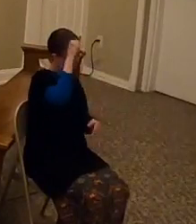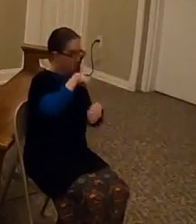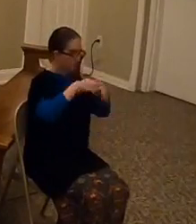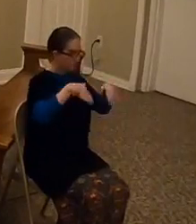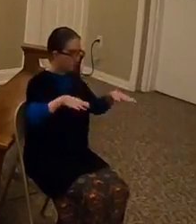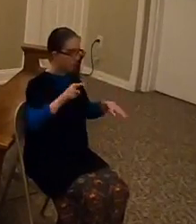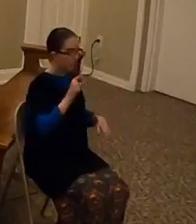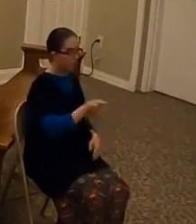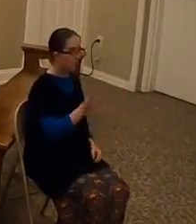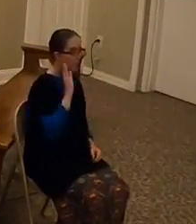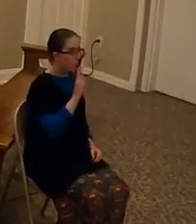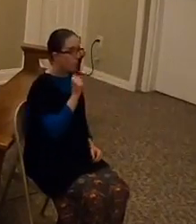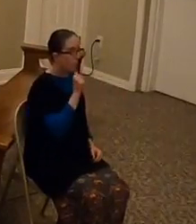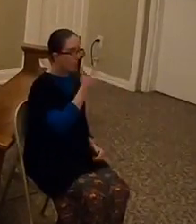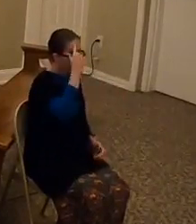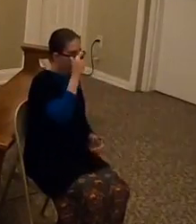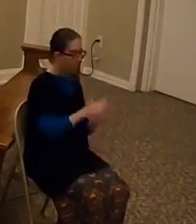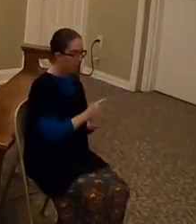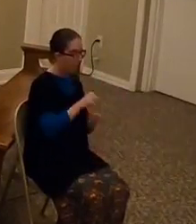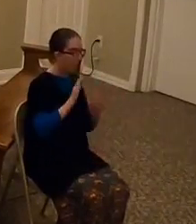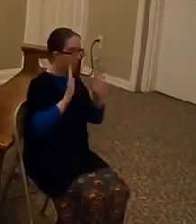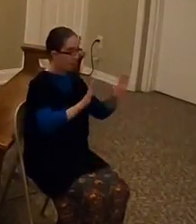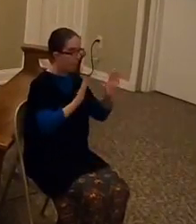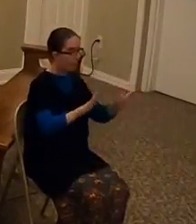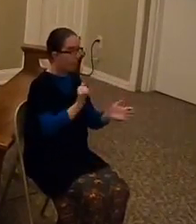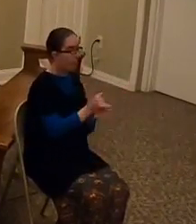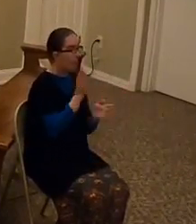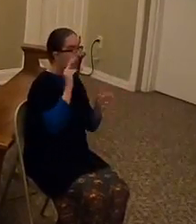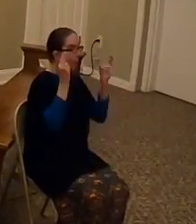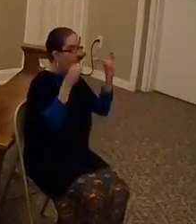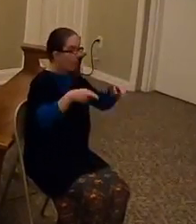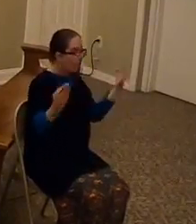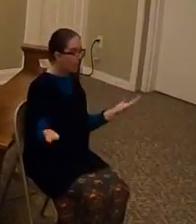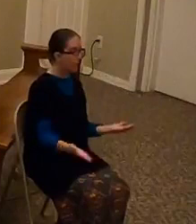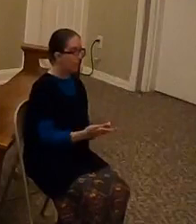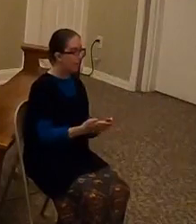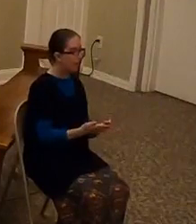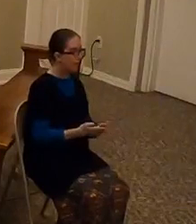presence, you will not believe the miraculous that will happen in this church.